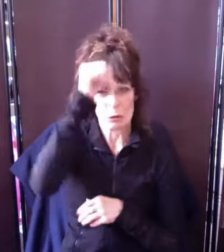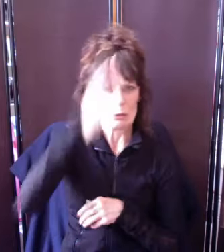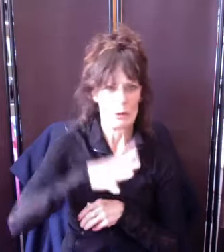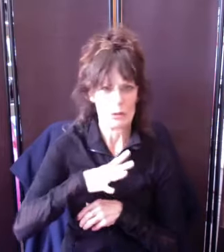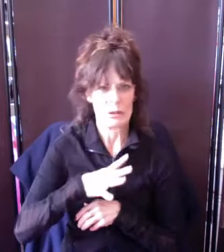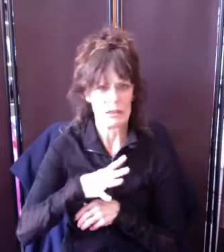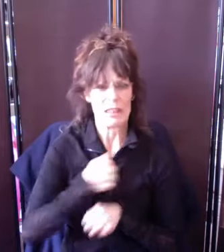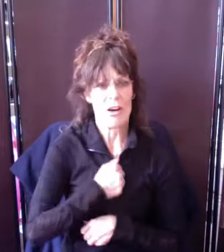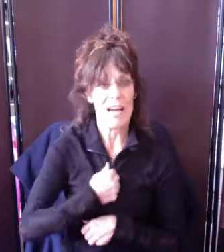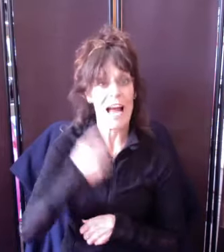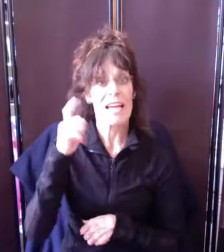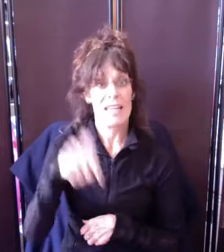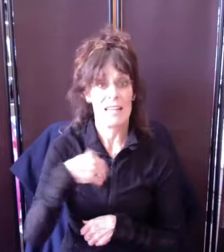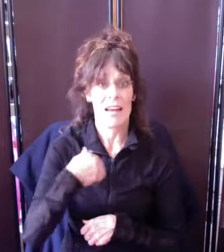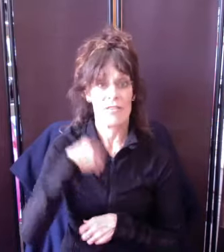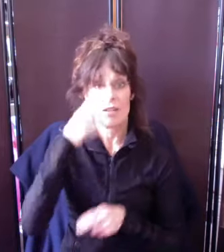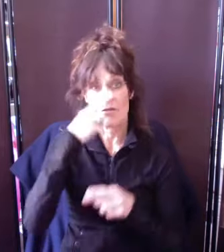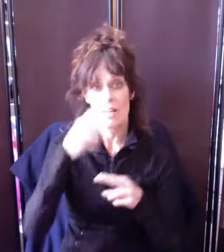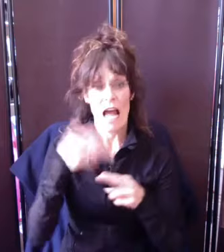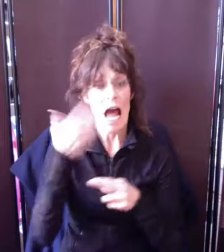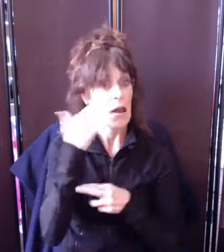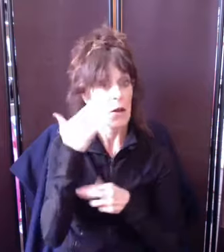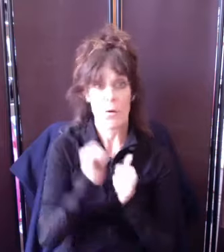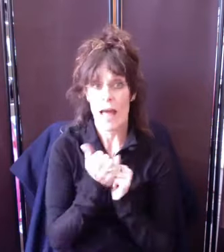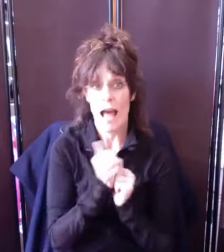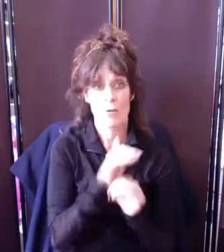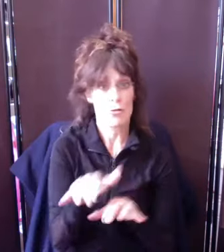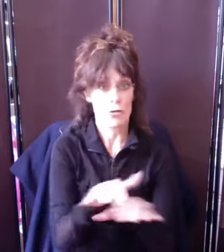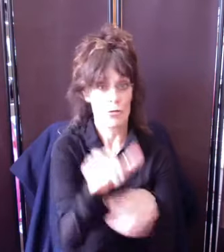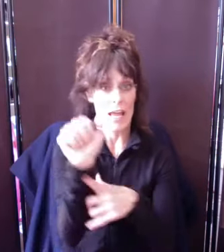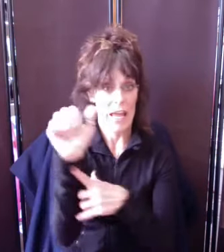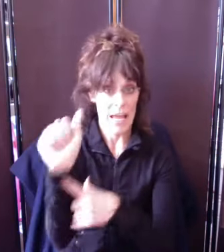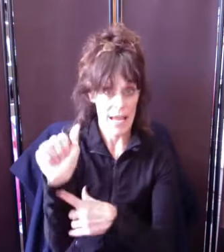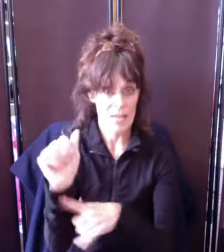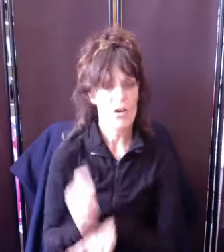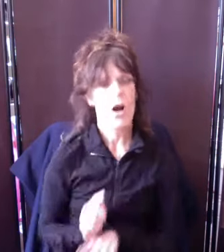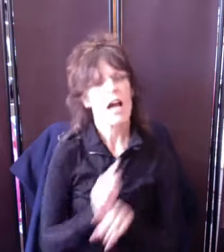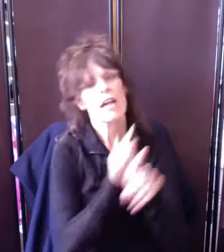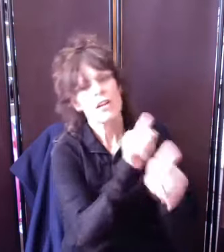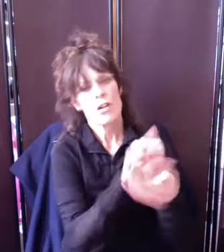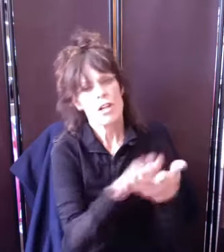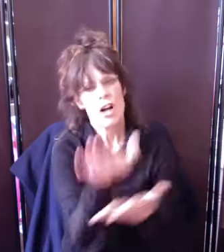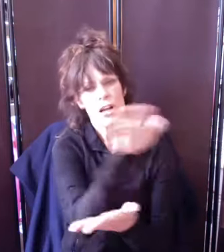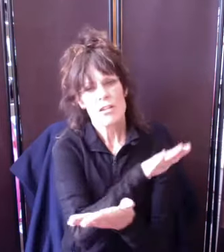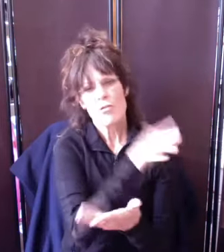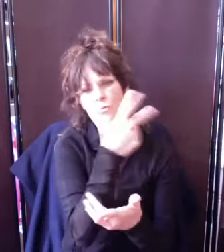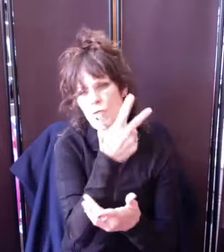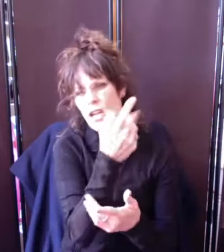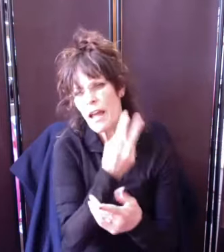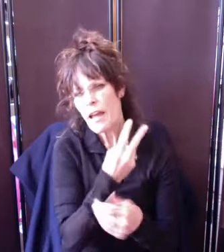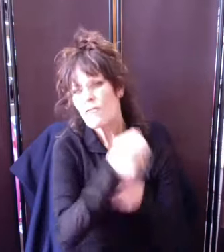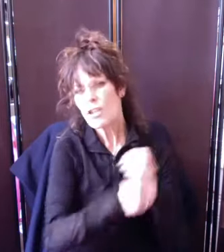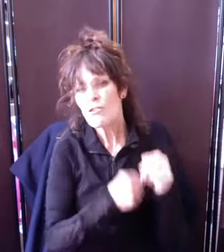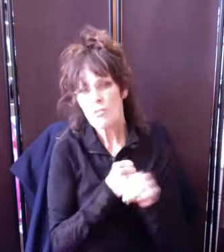right? I don't know how to do this. So anyway, I go to college, and I last about 3.5 years, but okay, I should skip